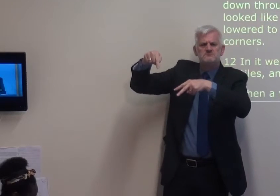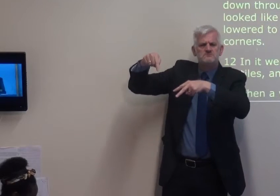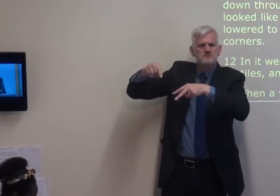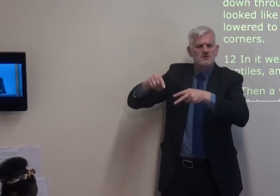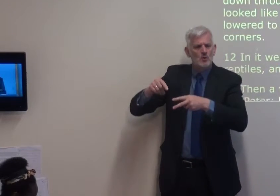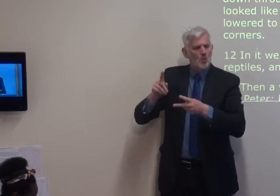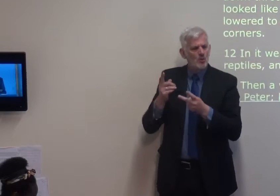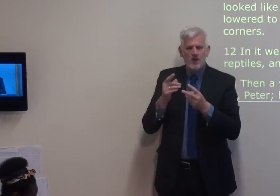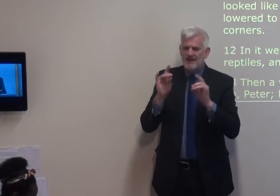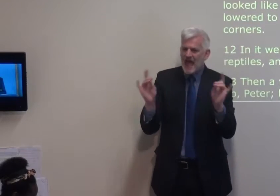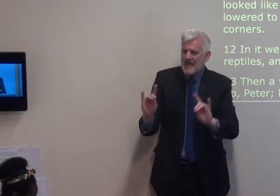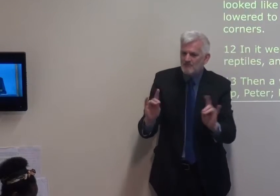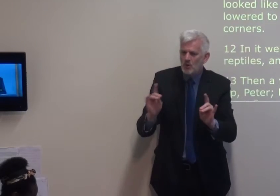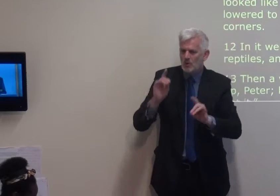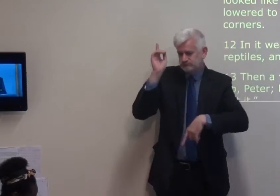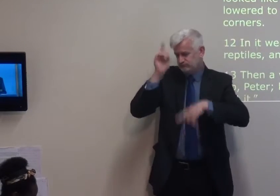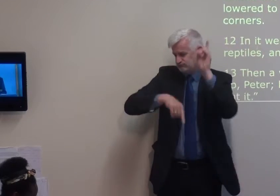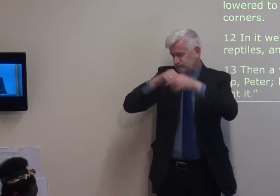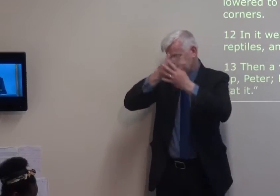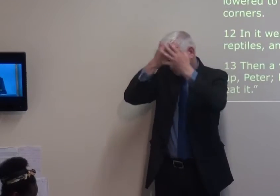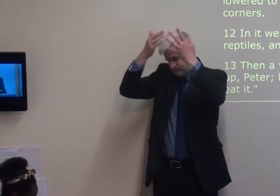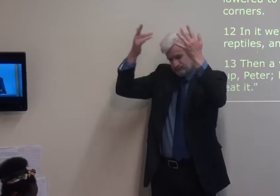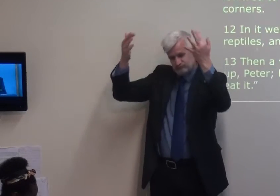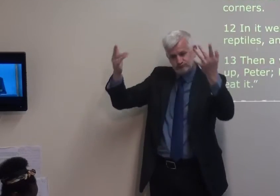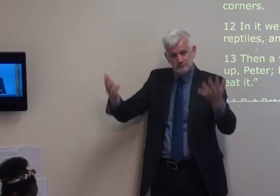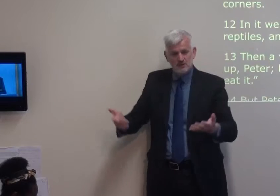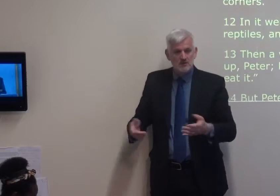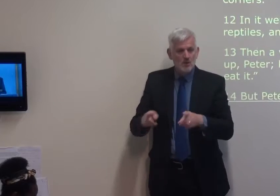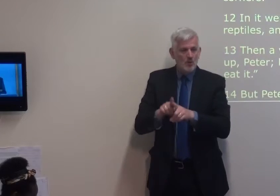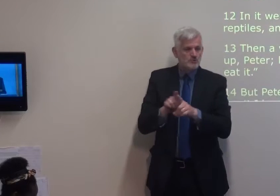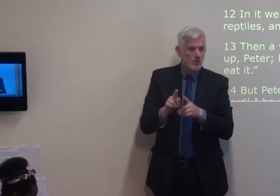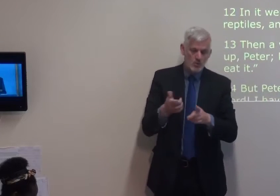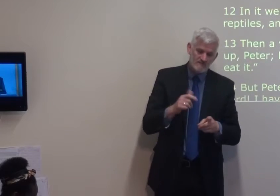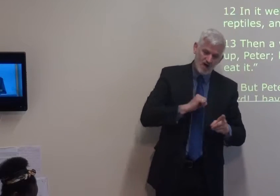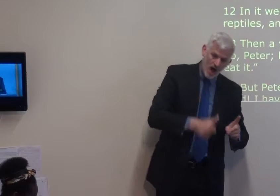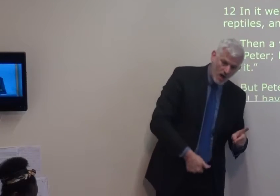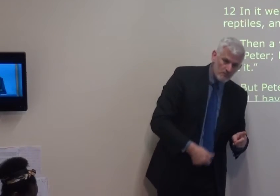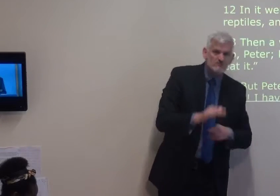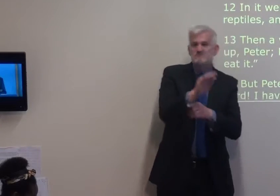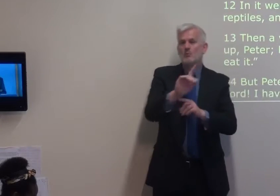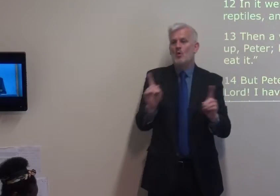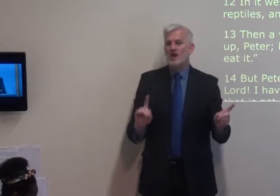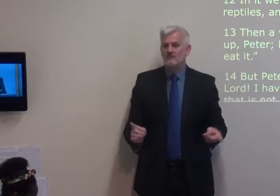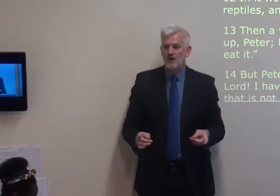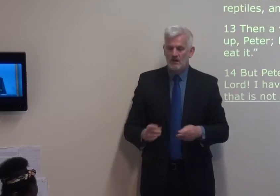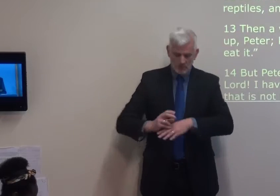all manner of 4-footed beasts of the earth, and wild beasts, and creeping things, and fowls of the